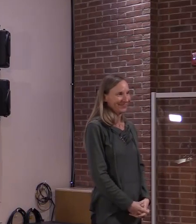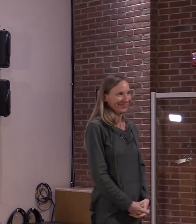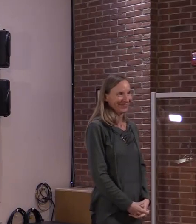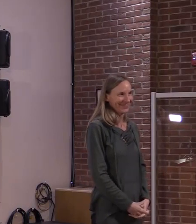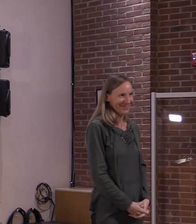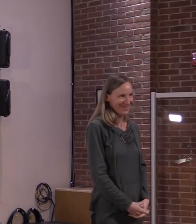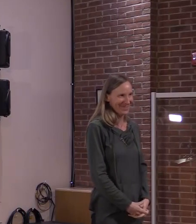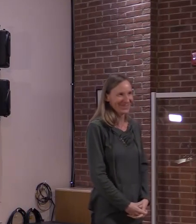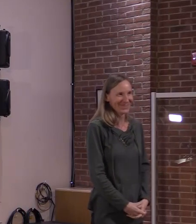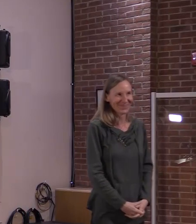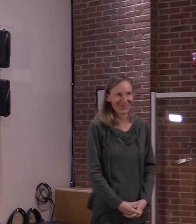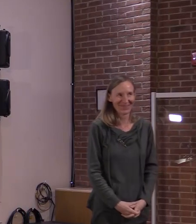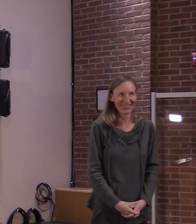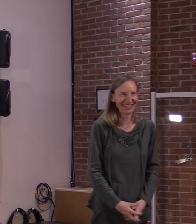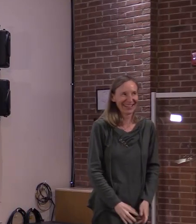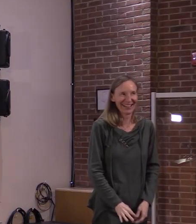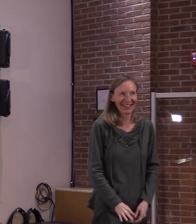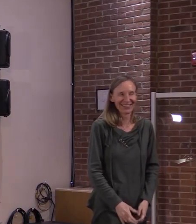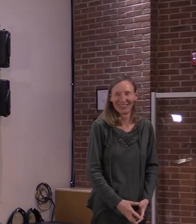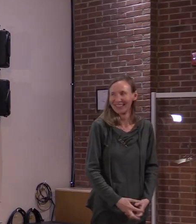Kat, WCAX.